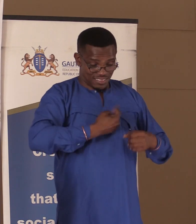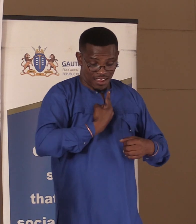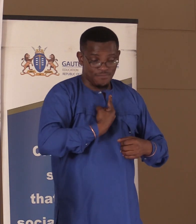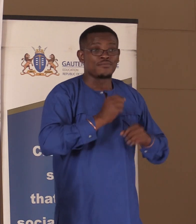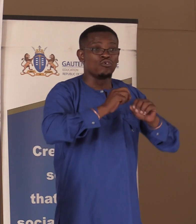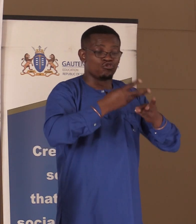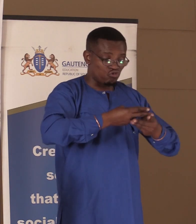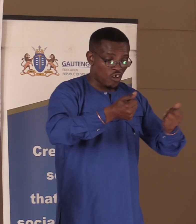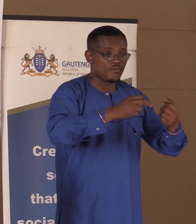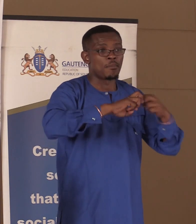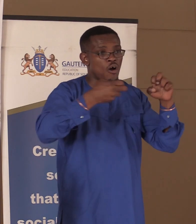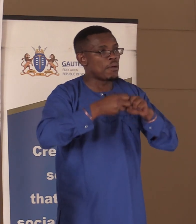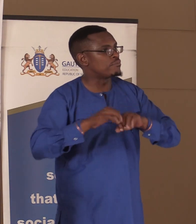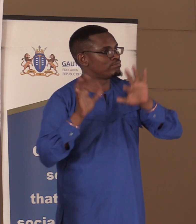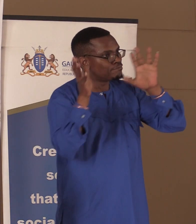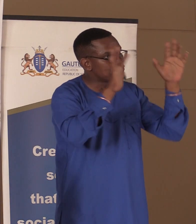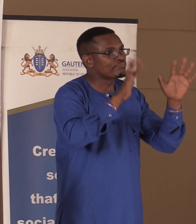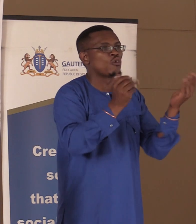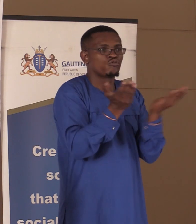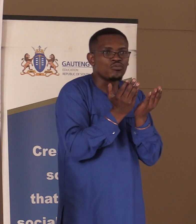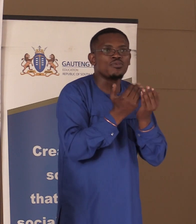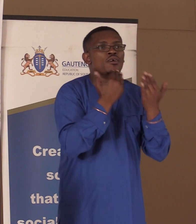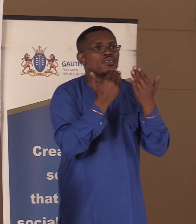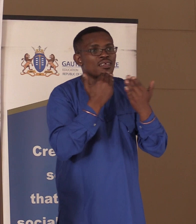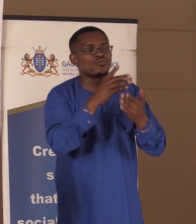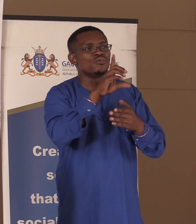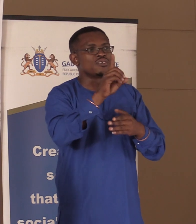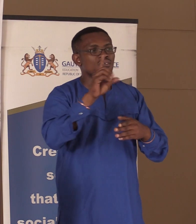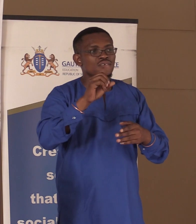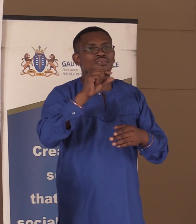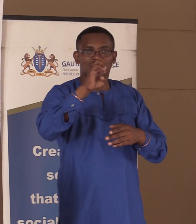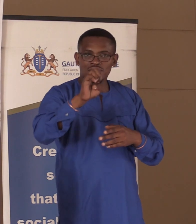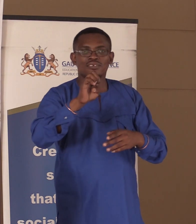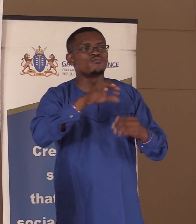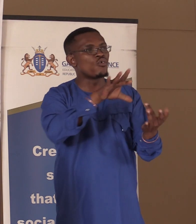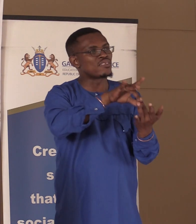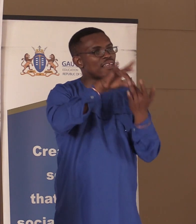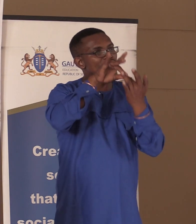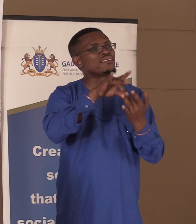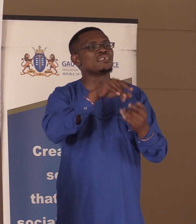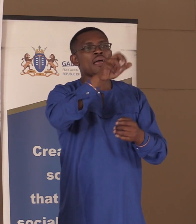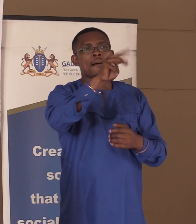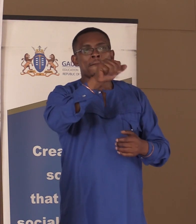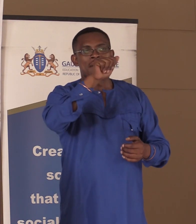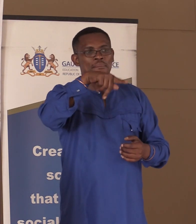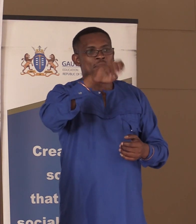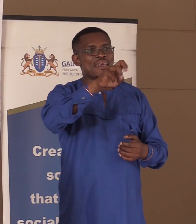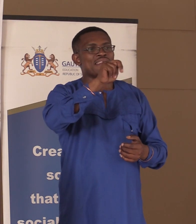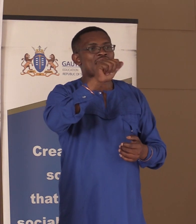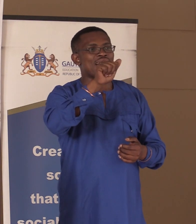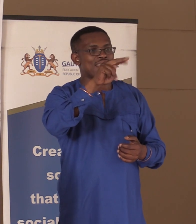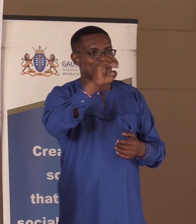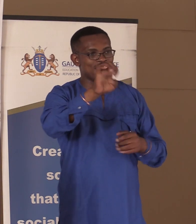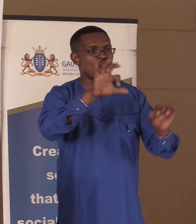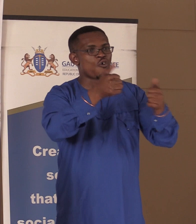ourselves. Congratulations on the school. Thank you to the GDE for selecting Mapenane. Good choice, MEC. Good choice.